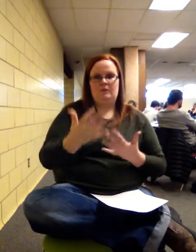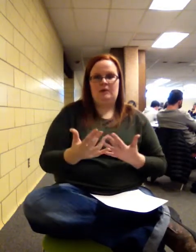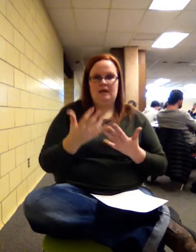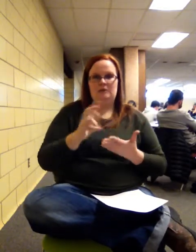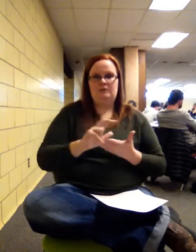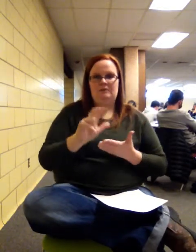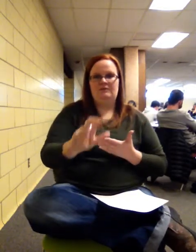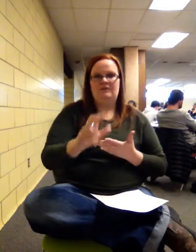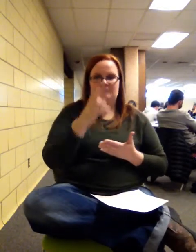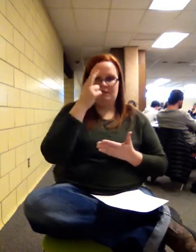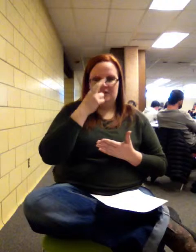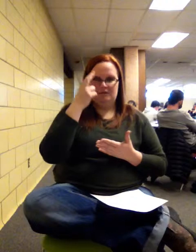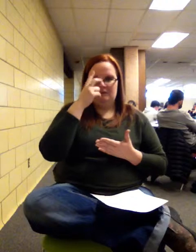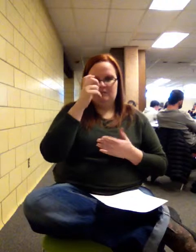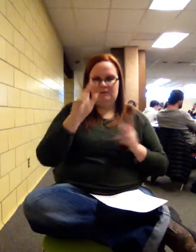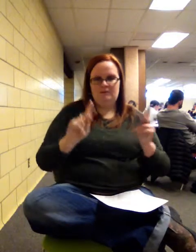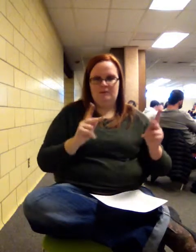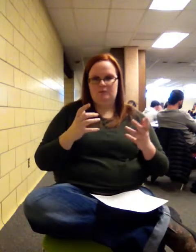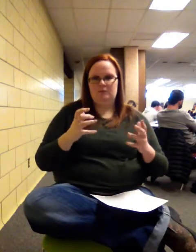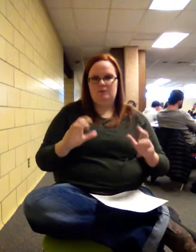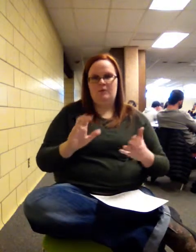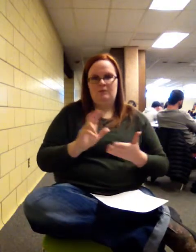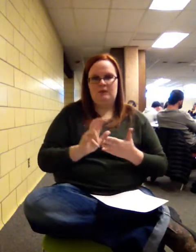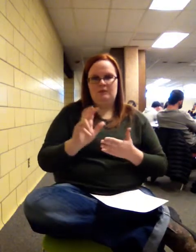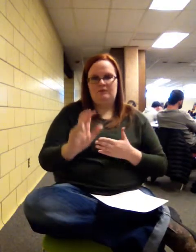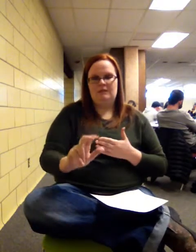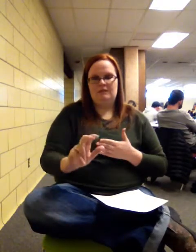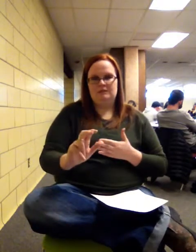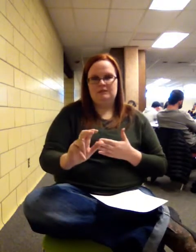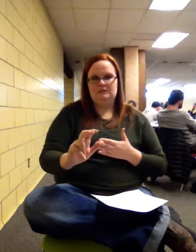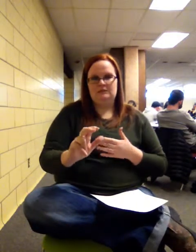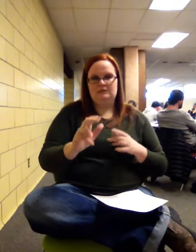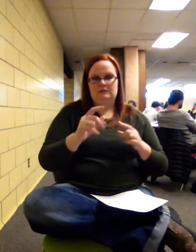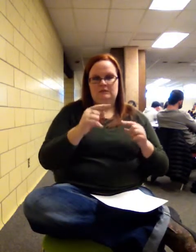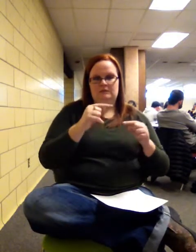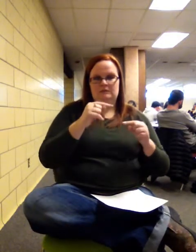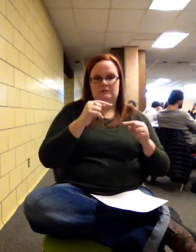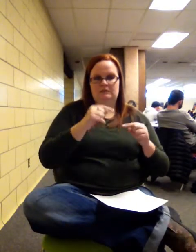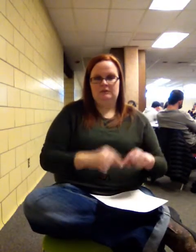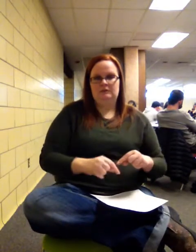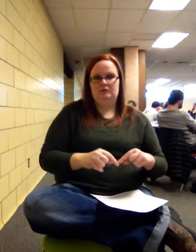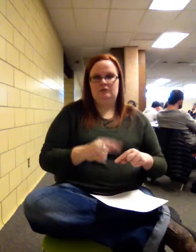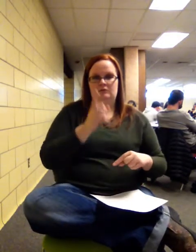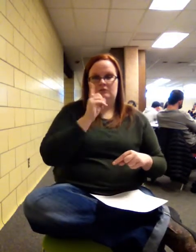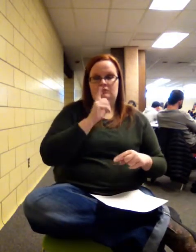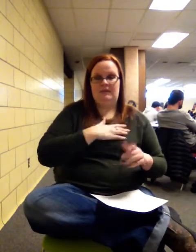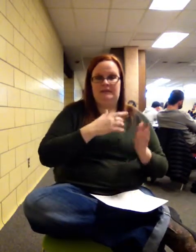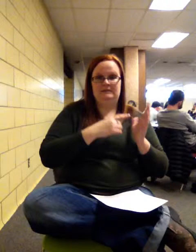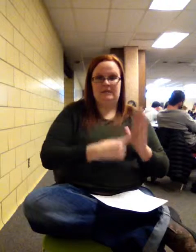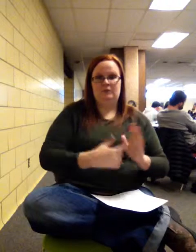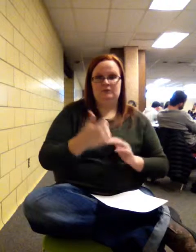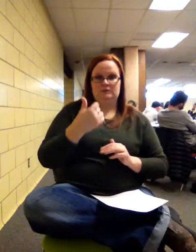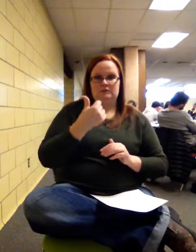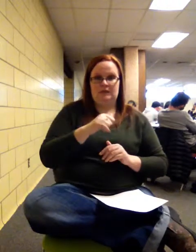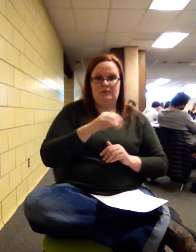reason is because people don't want to invest here, like for my example, 10%, and then find out that a few